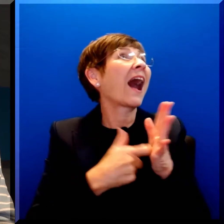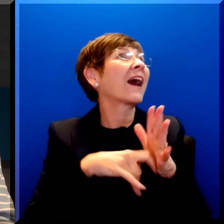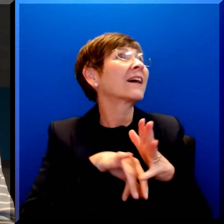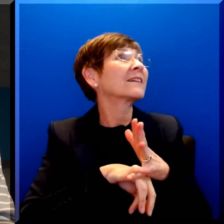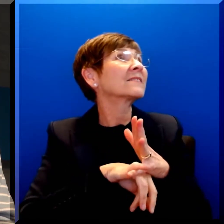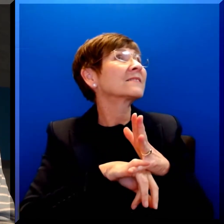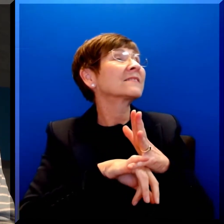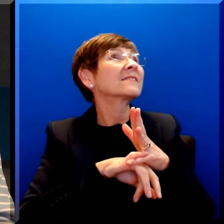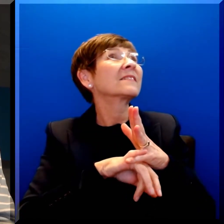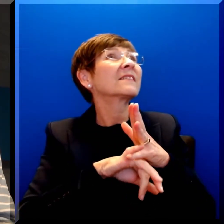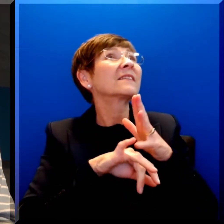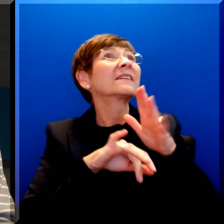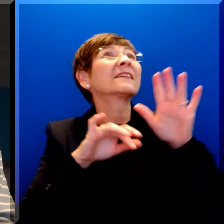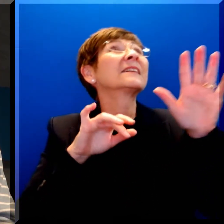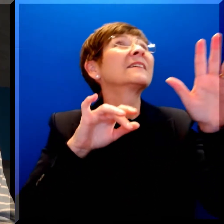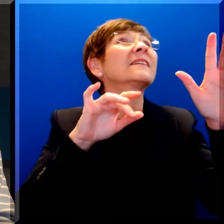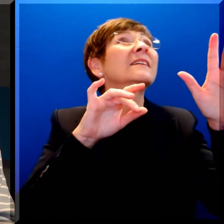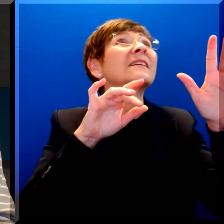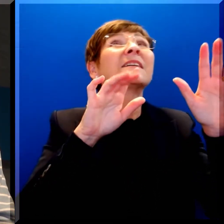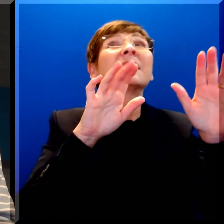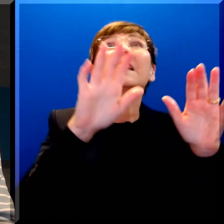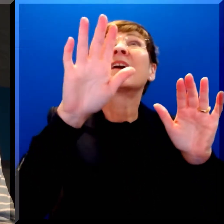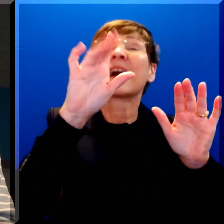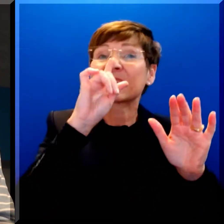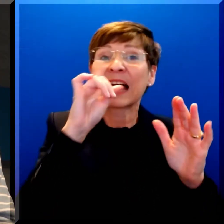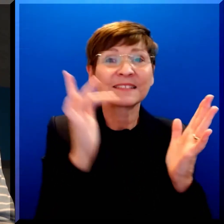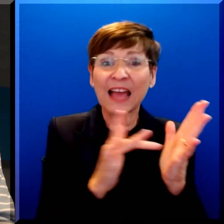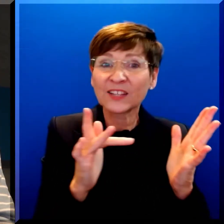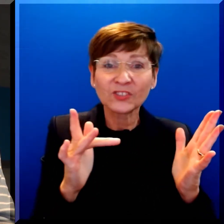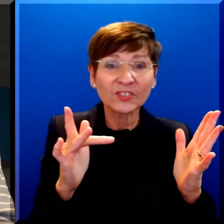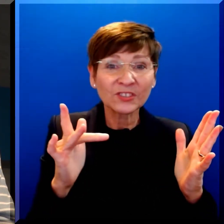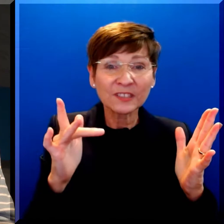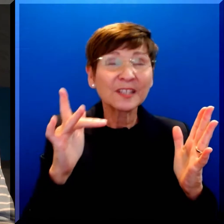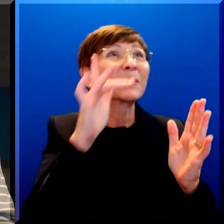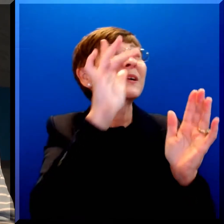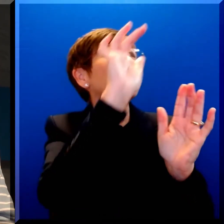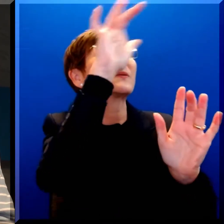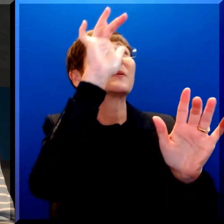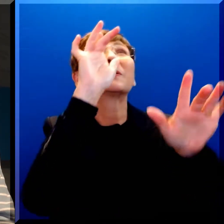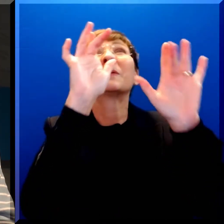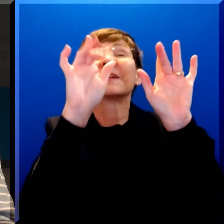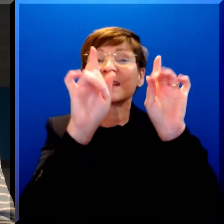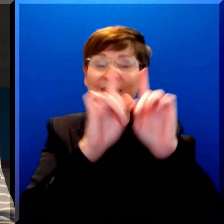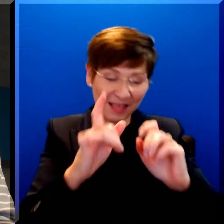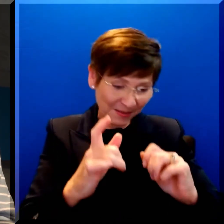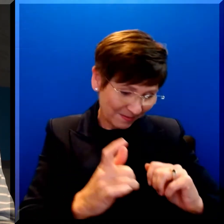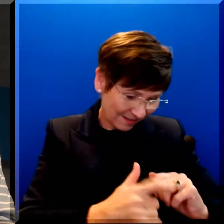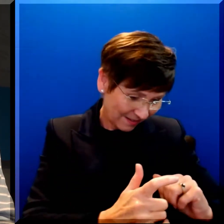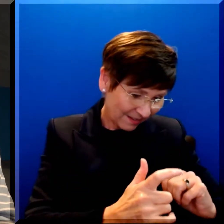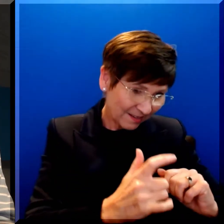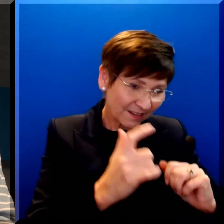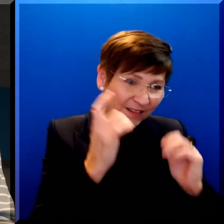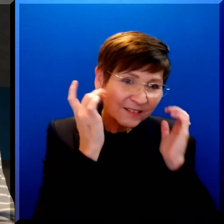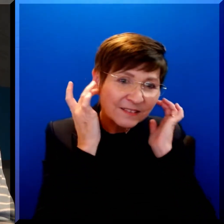Stars, I can't touch you, still I know you're there. You twinkle like a coat of jewels the universe